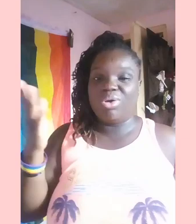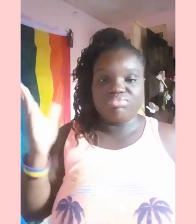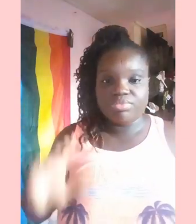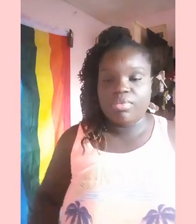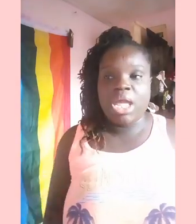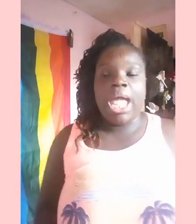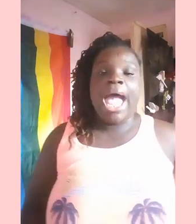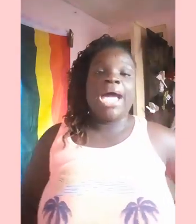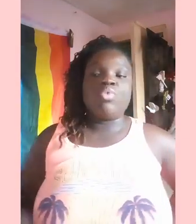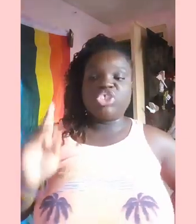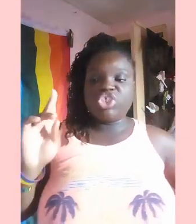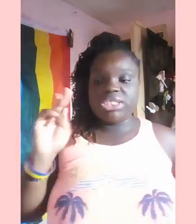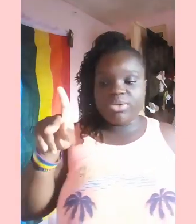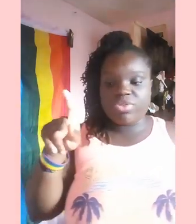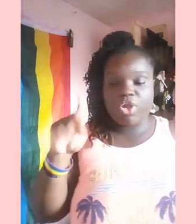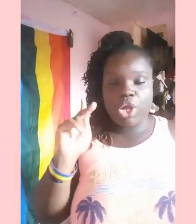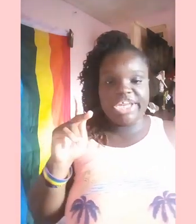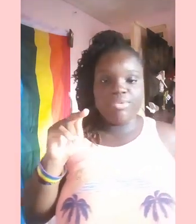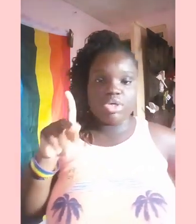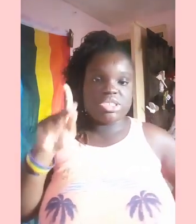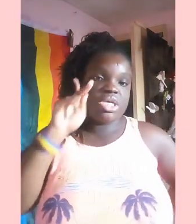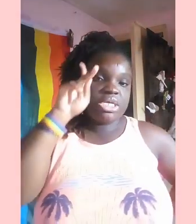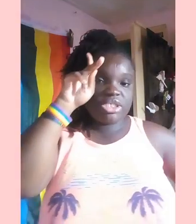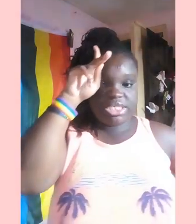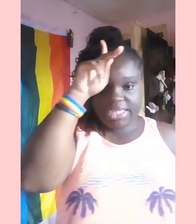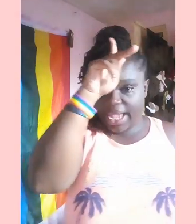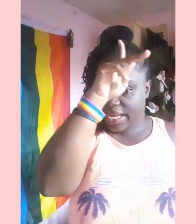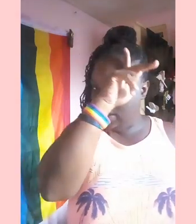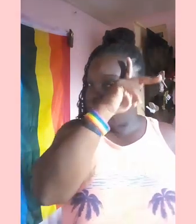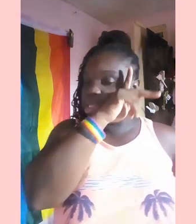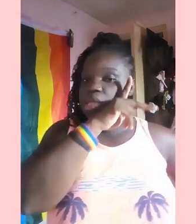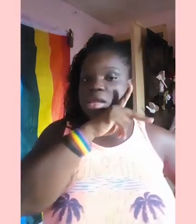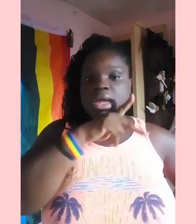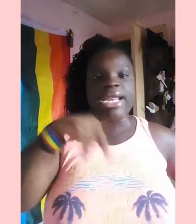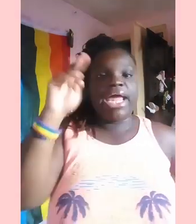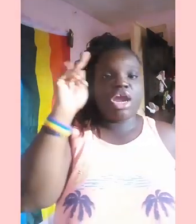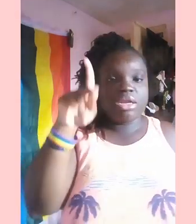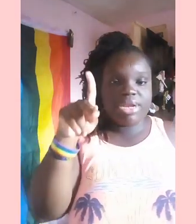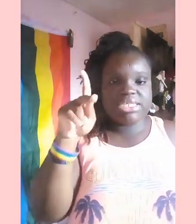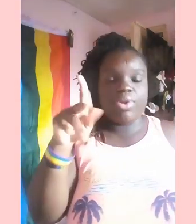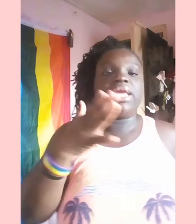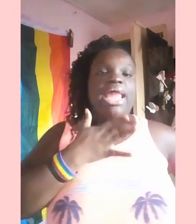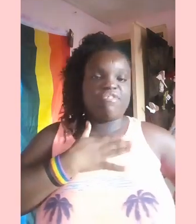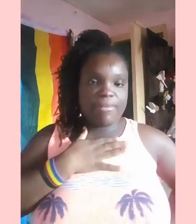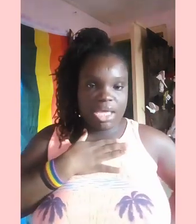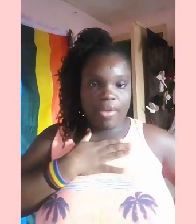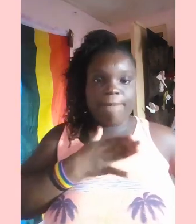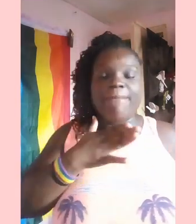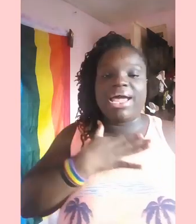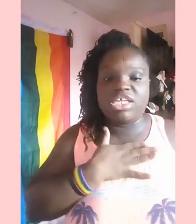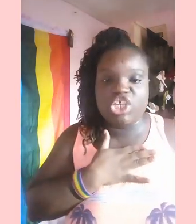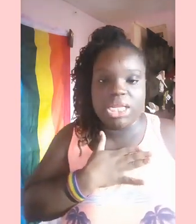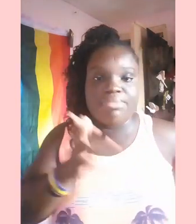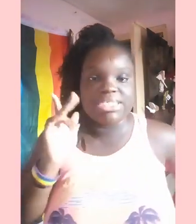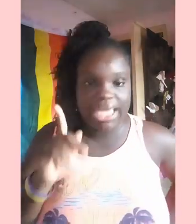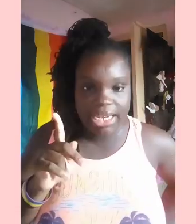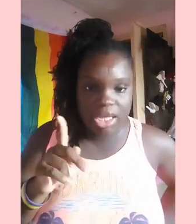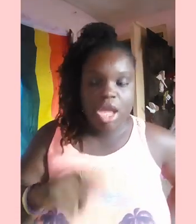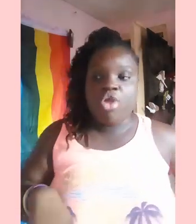something. And what she did with her name was she signed like her name, that's how it K. Like for me, my biological name is Kelly,